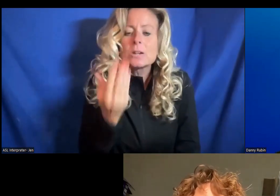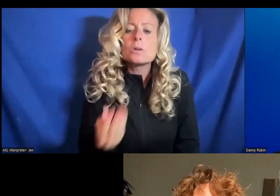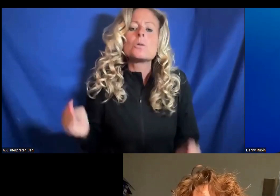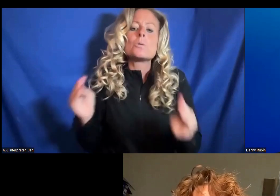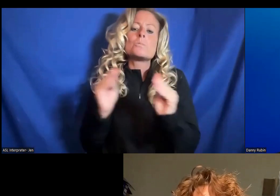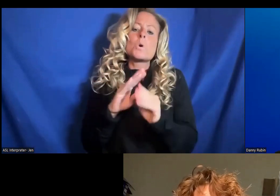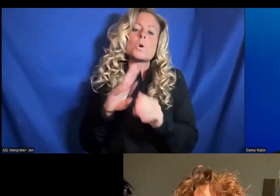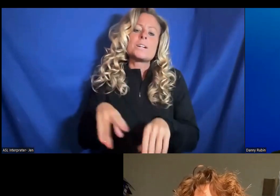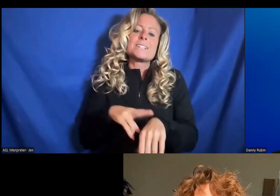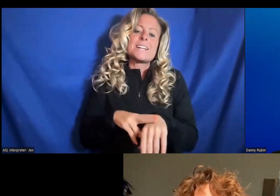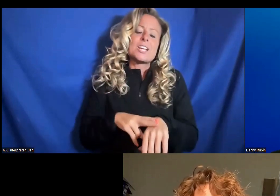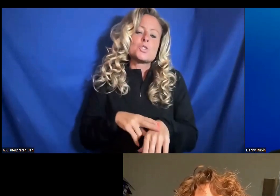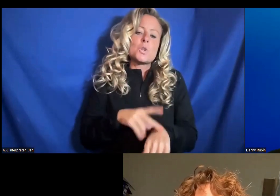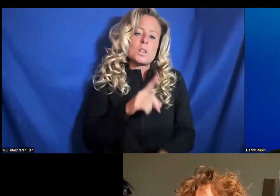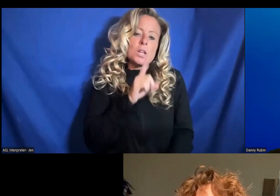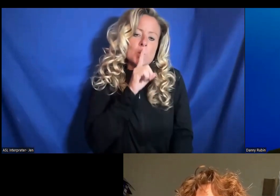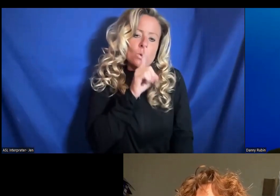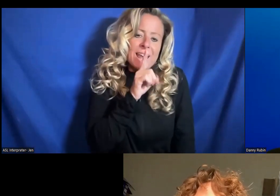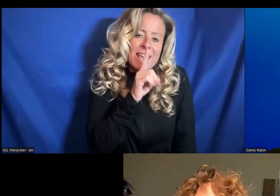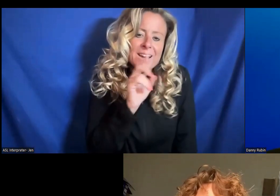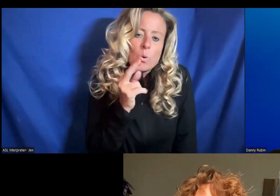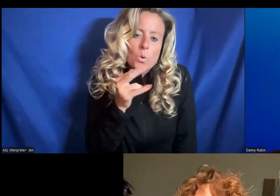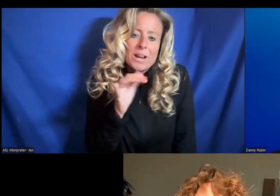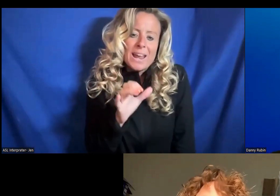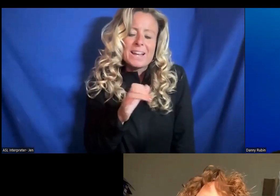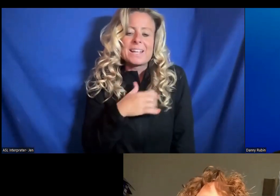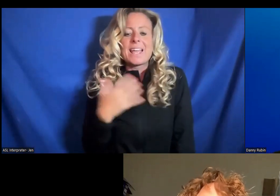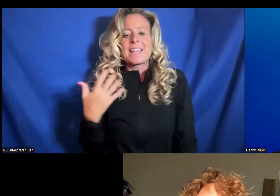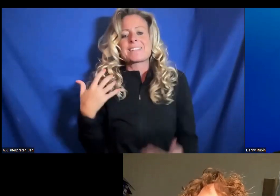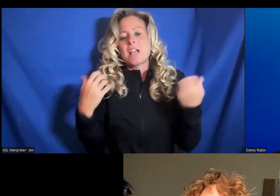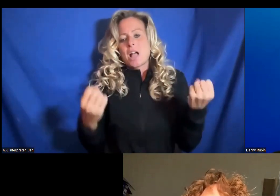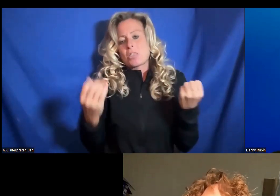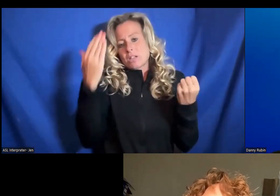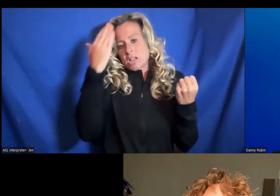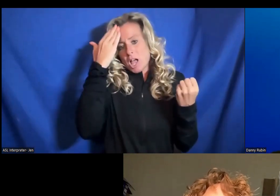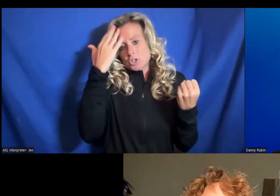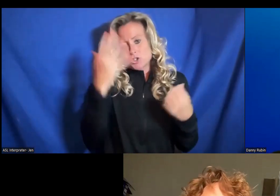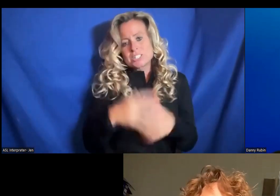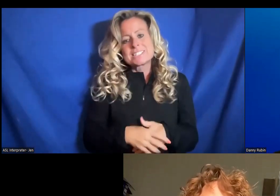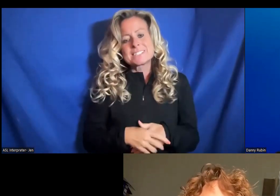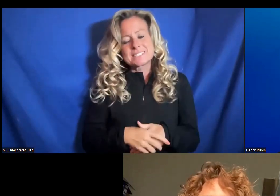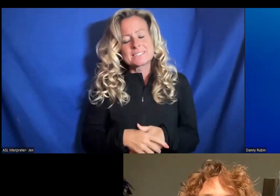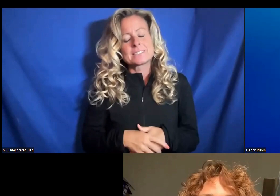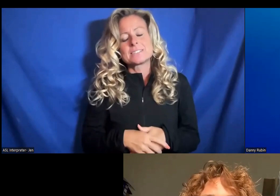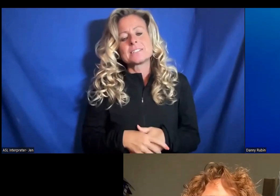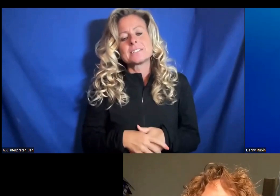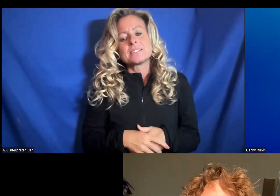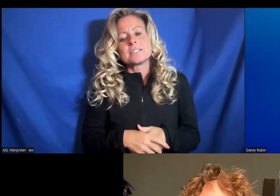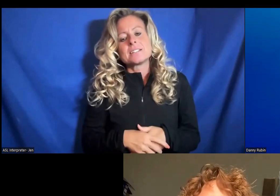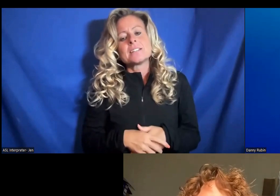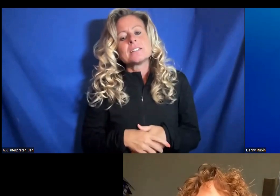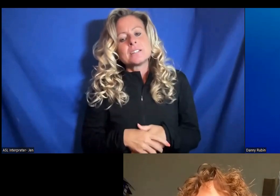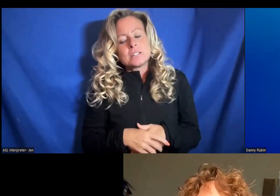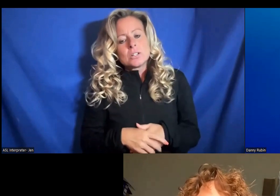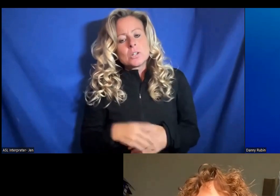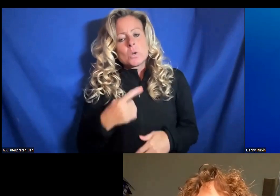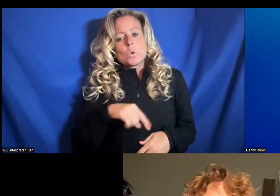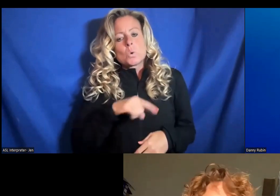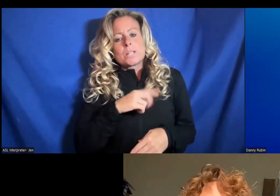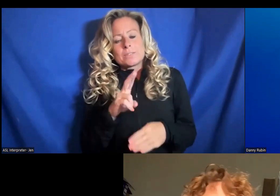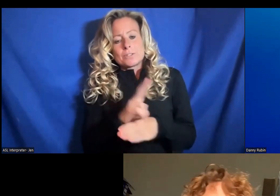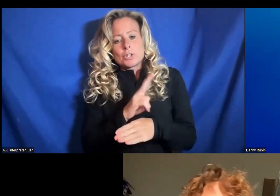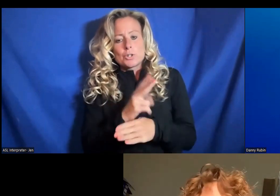more natural and organic, and health conscious. I would like to go in that direction, but we've used